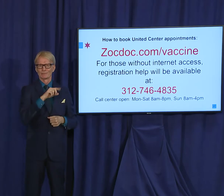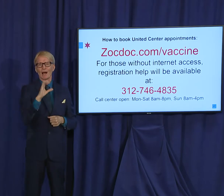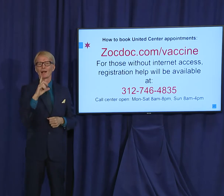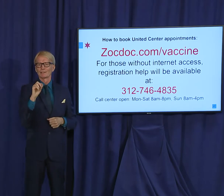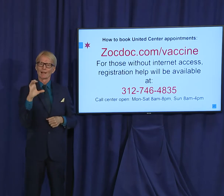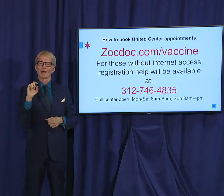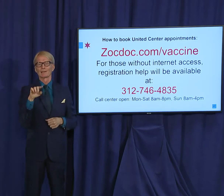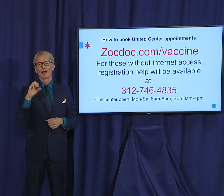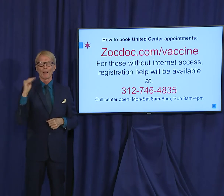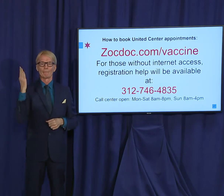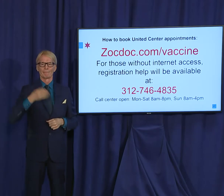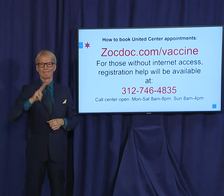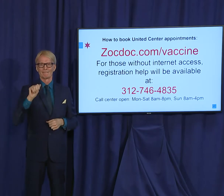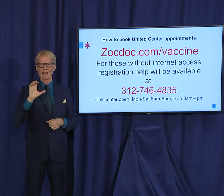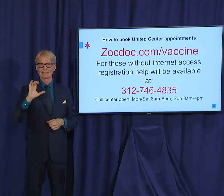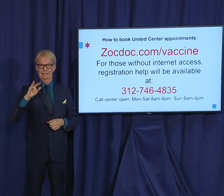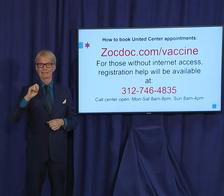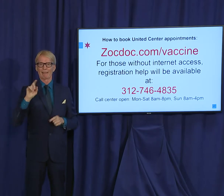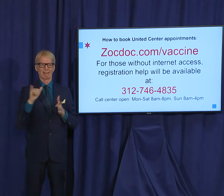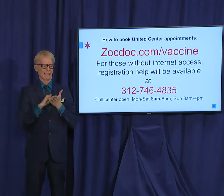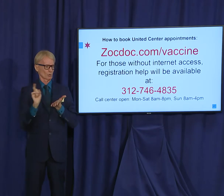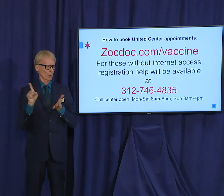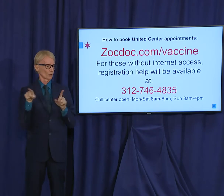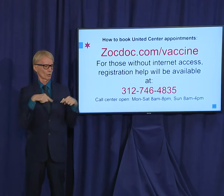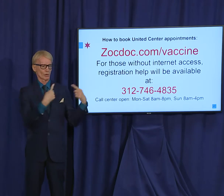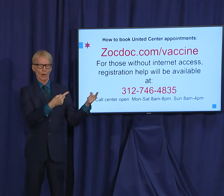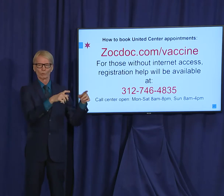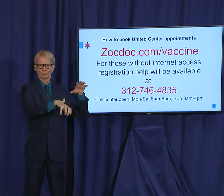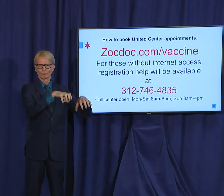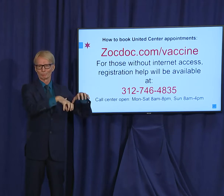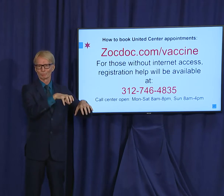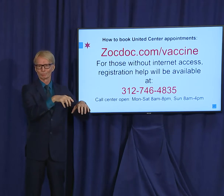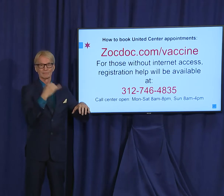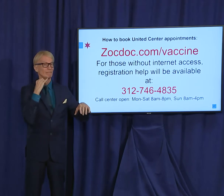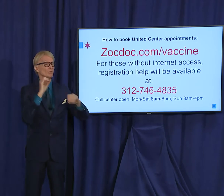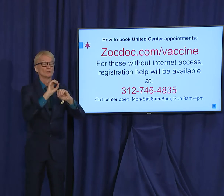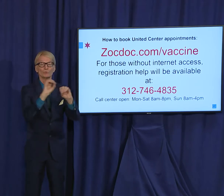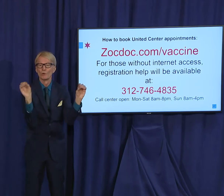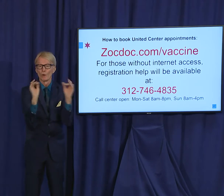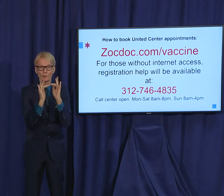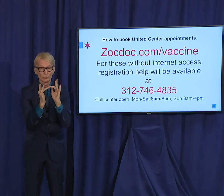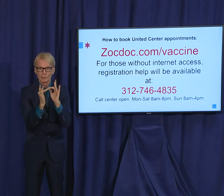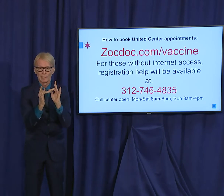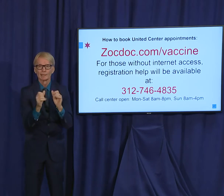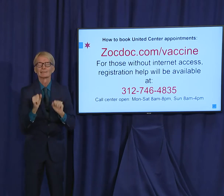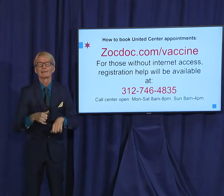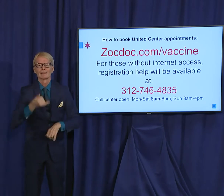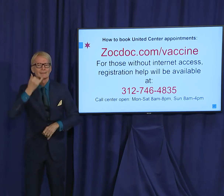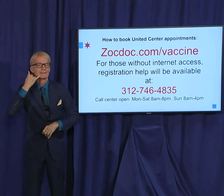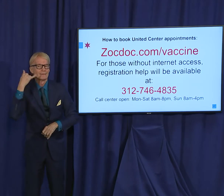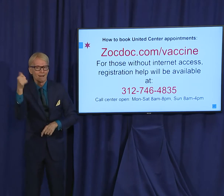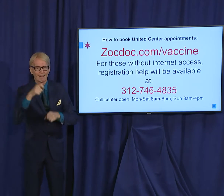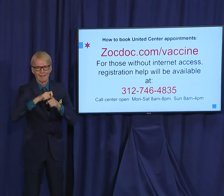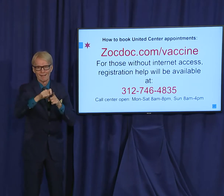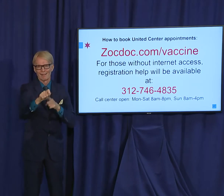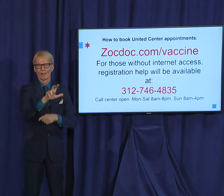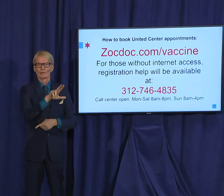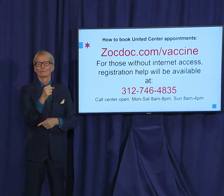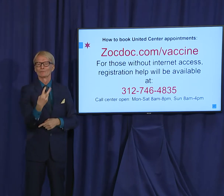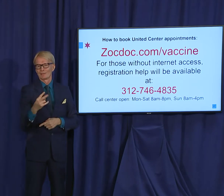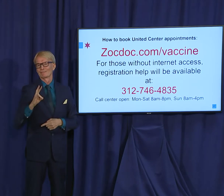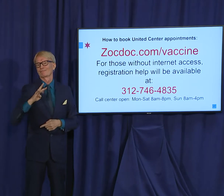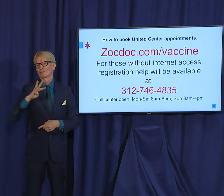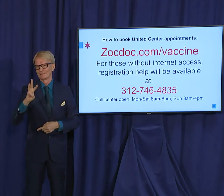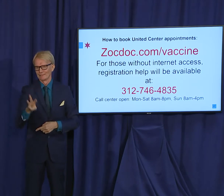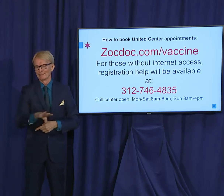ZocDoc.com/vaccine is how you book these United Center appointments. And for people without internet access, registration help will be available through this line. The call